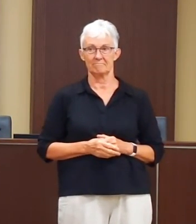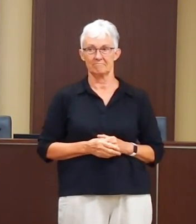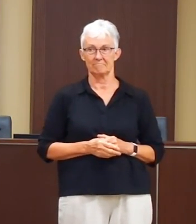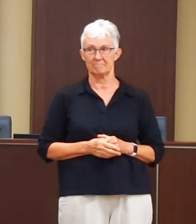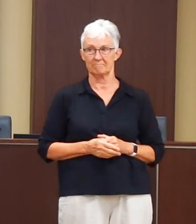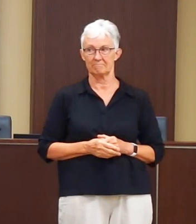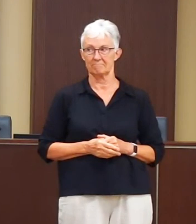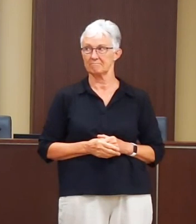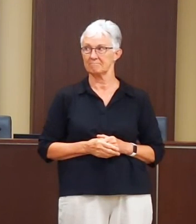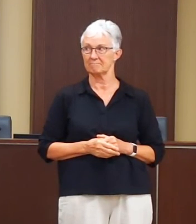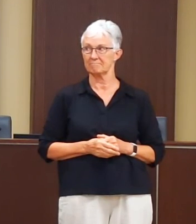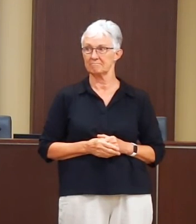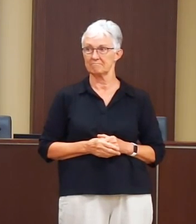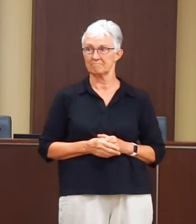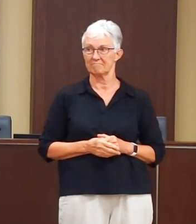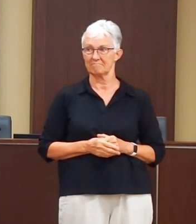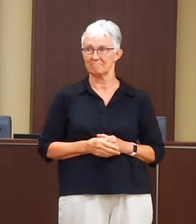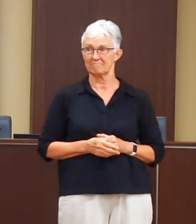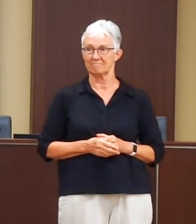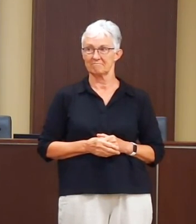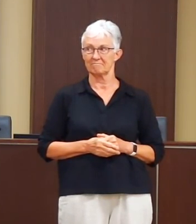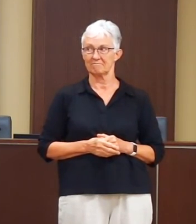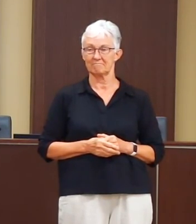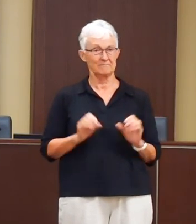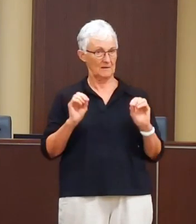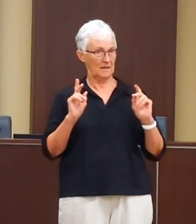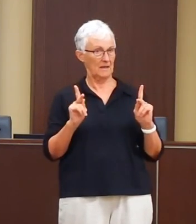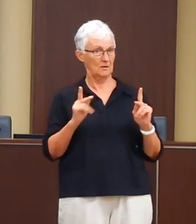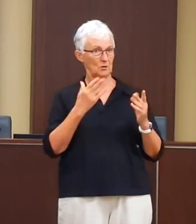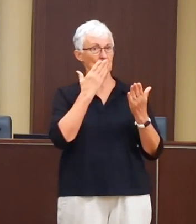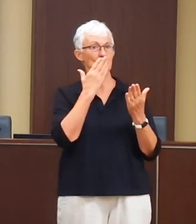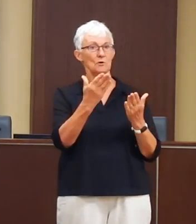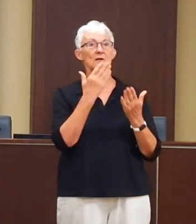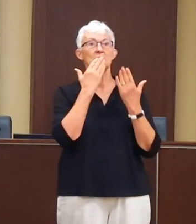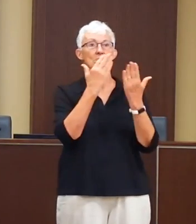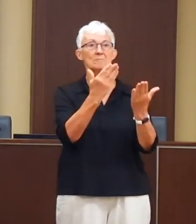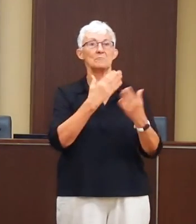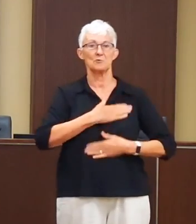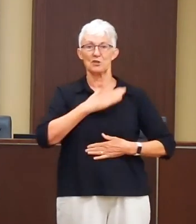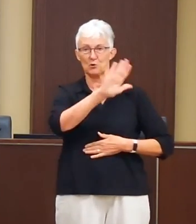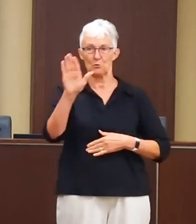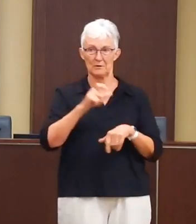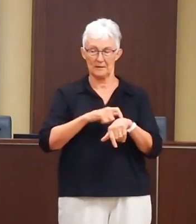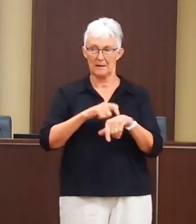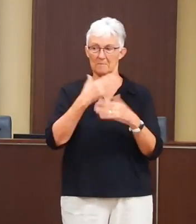Okay. Very good. Appreciate all your time. Thank you.